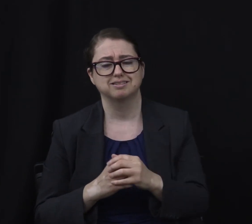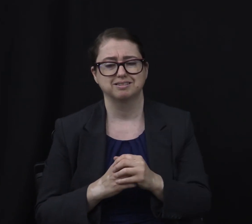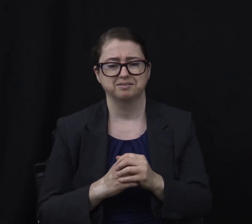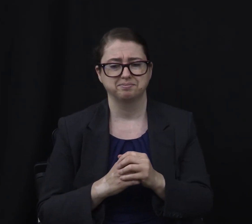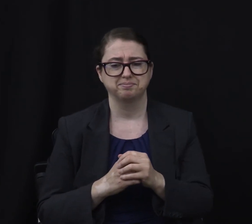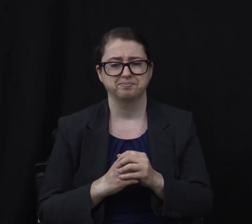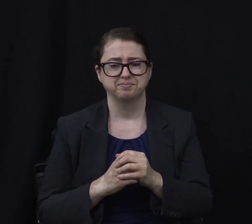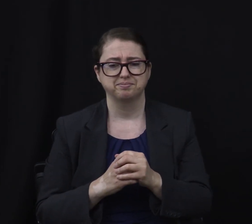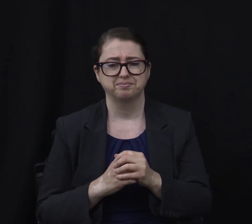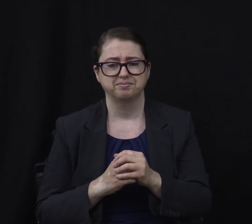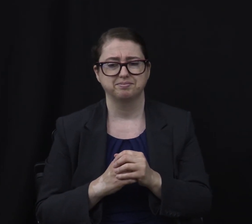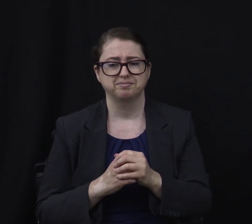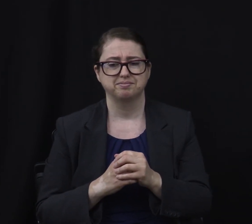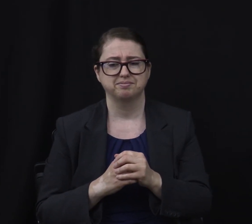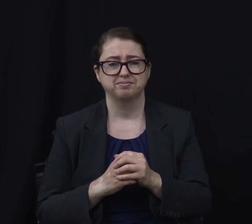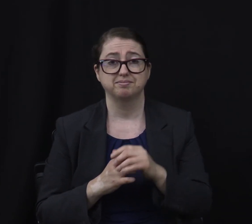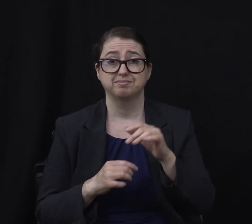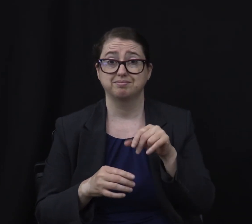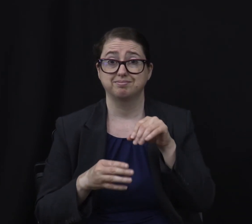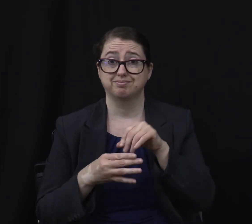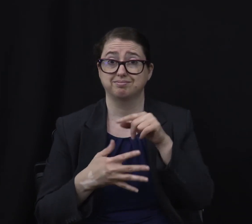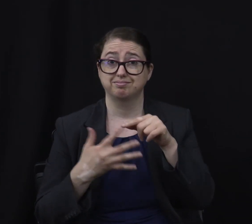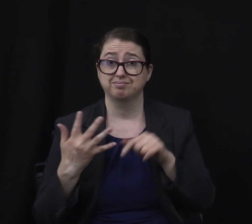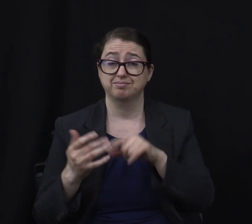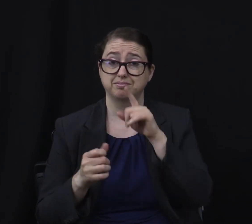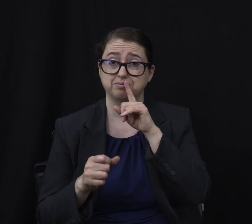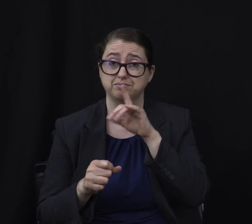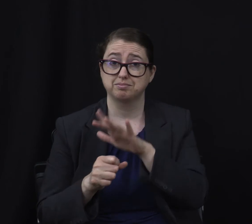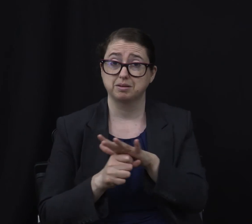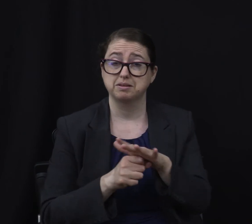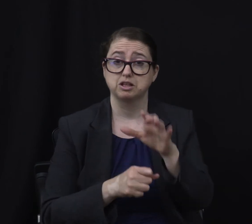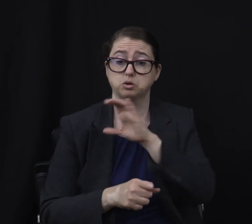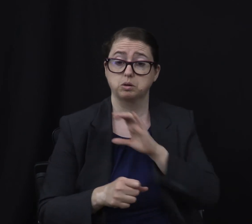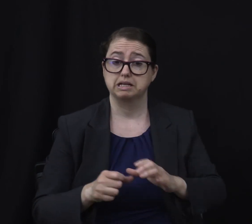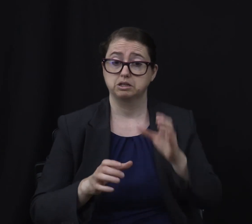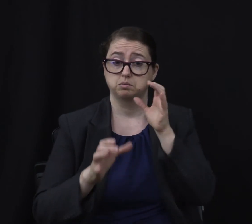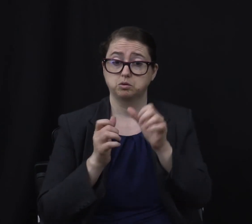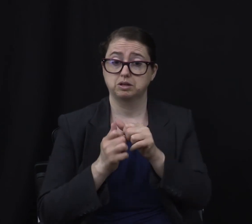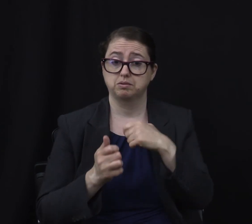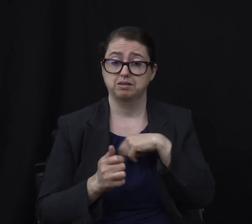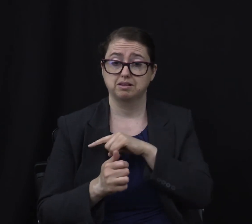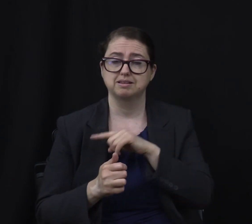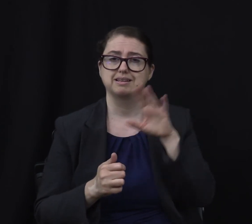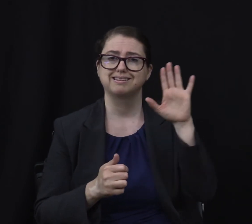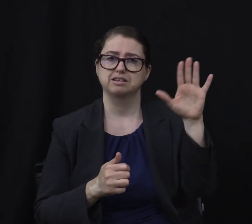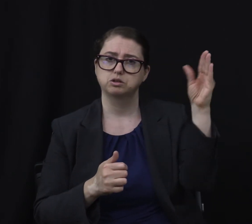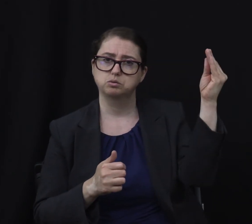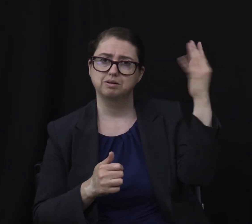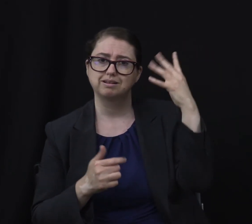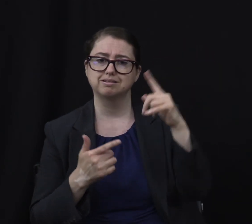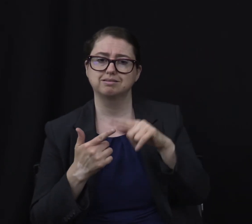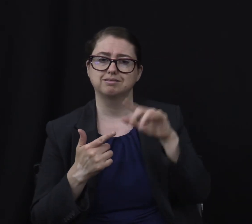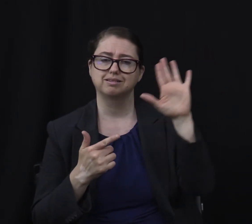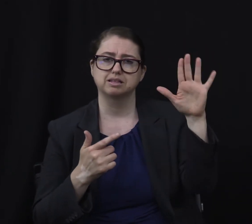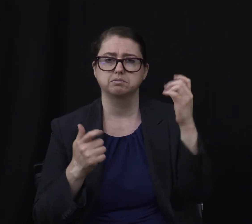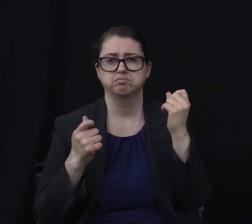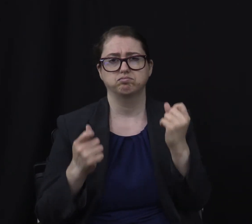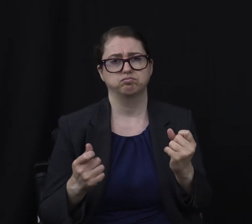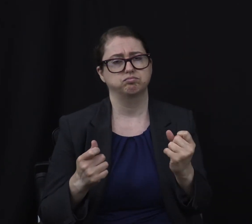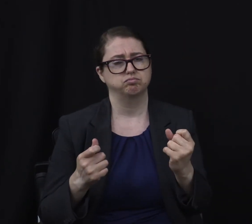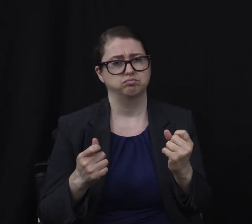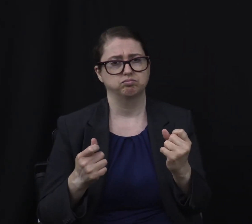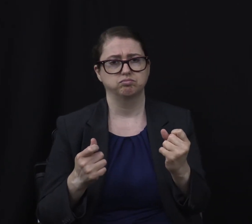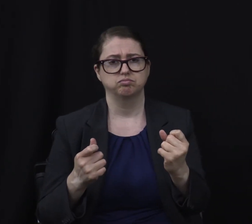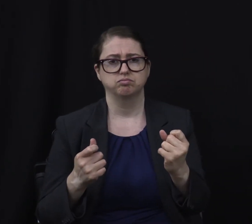It is in these promises that Christ communicates to us his grace and his power. They are the